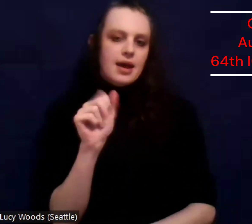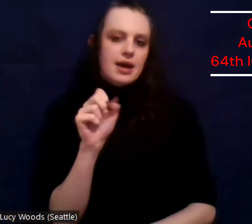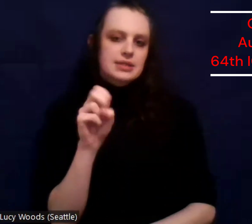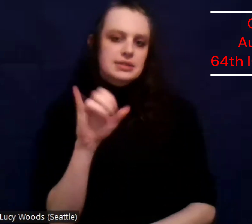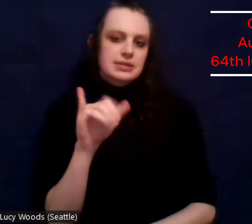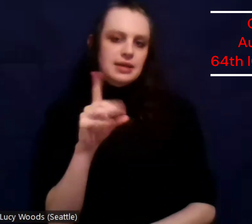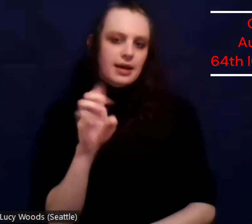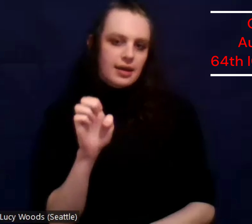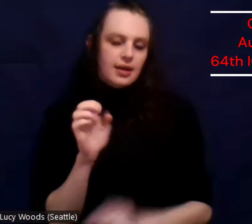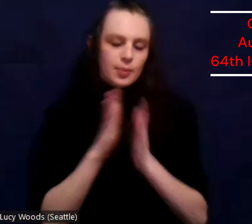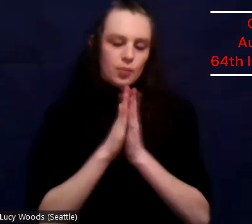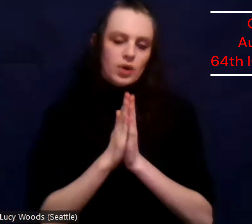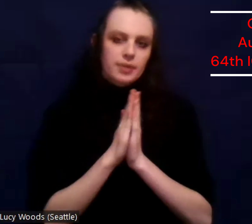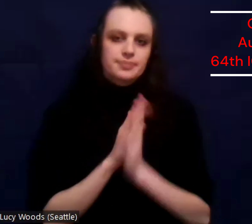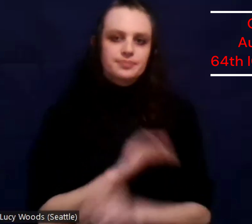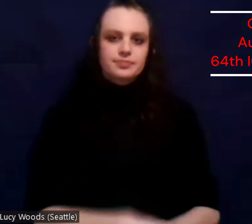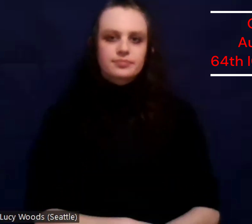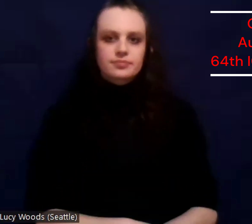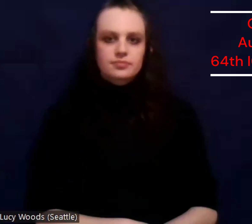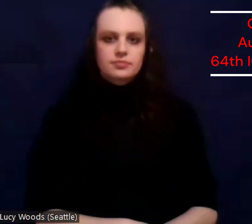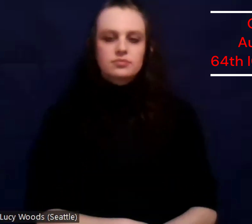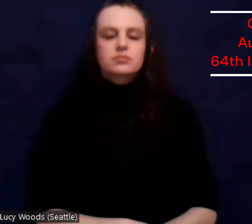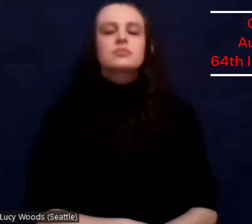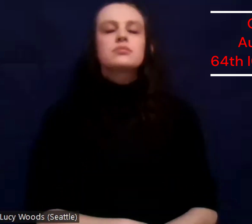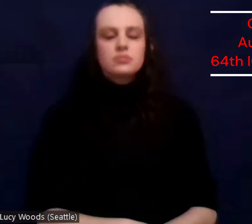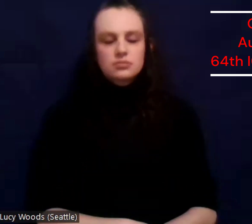that and dive in.